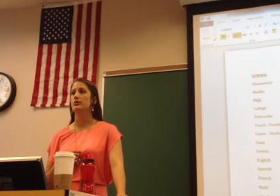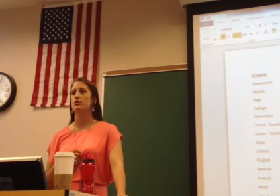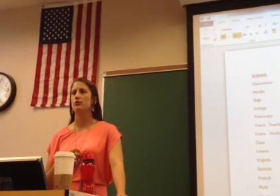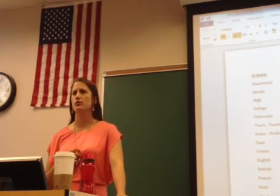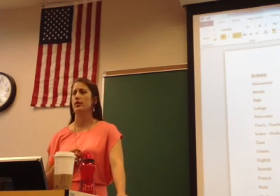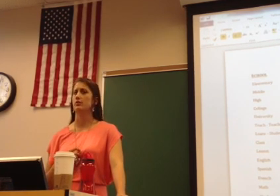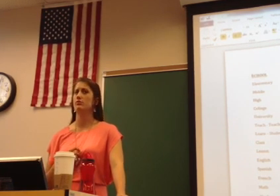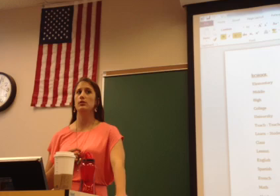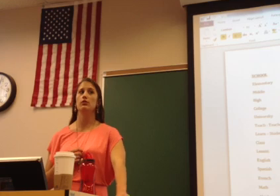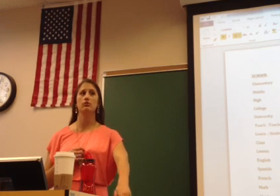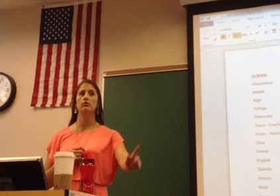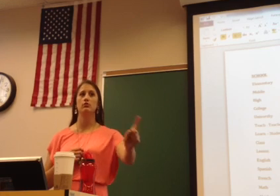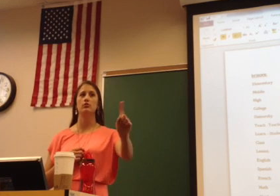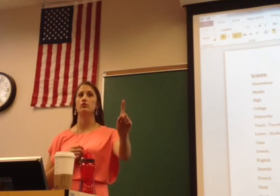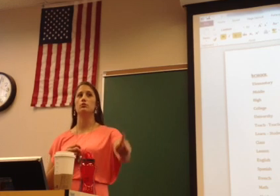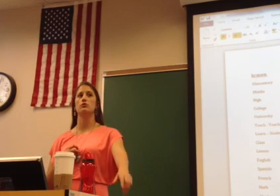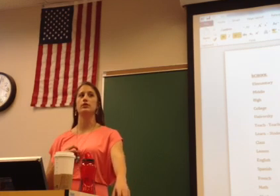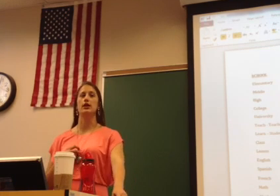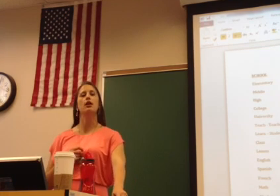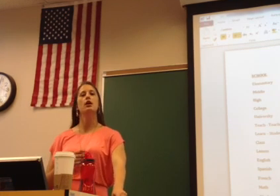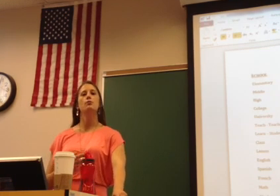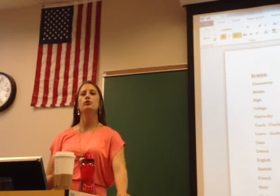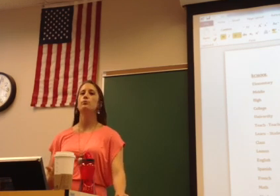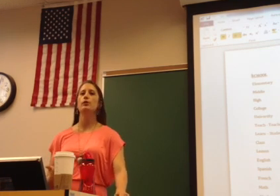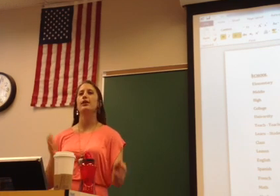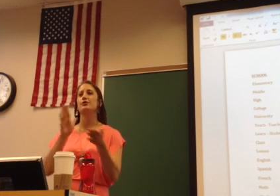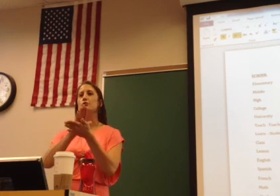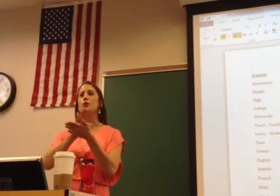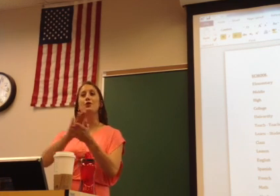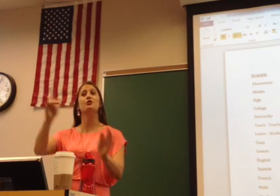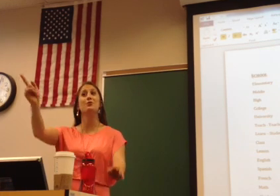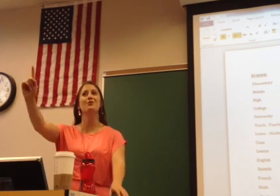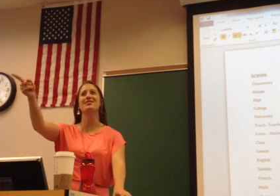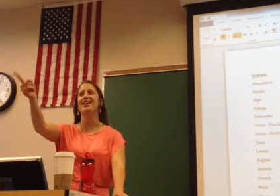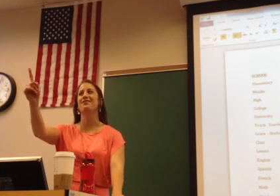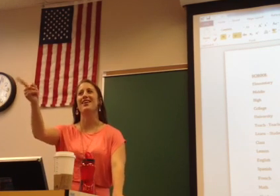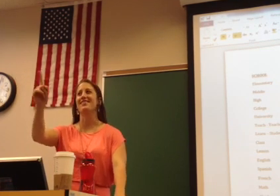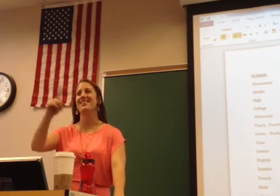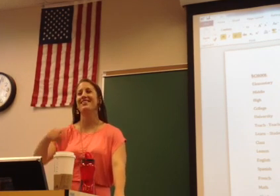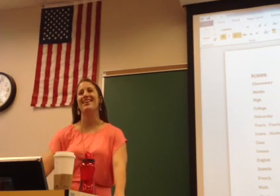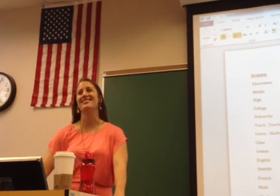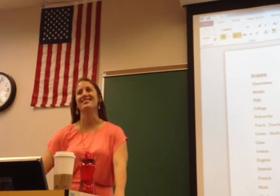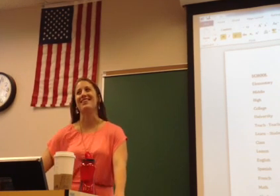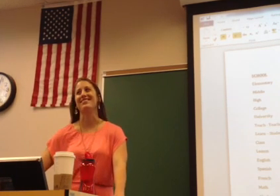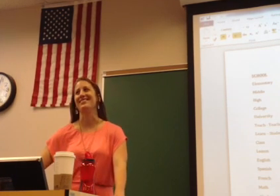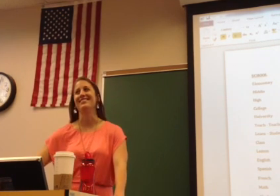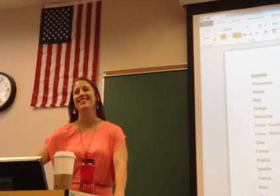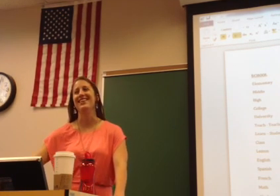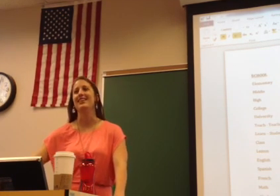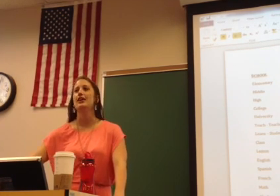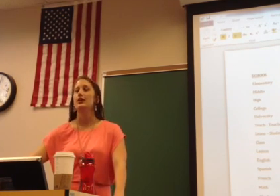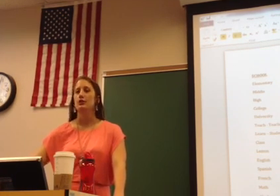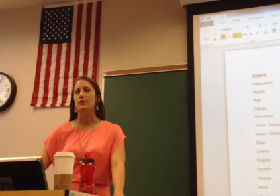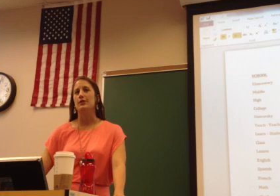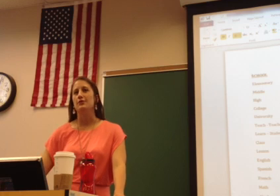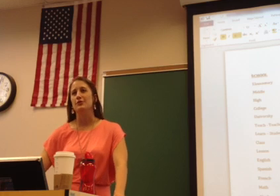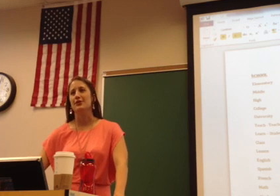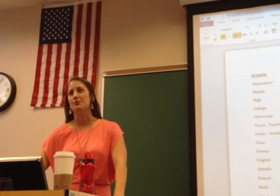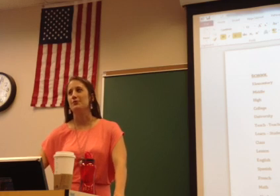during the quiz you're like, excuse me, you said there's more than one sign. But don't be like school. Oh, there's more than one sign for that. You can't ask us that one. You can't. No, I know if there's like more than one